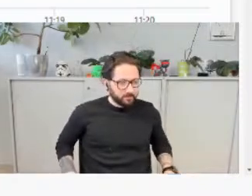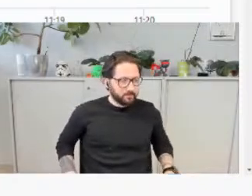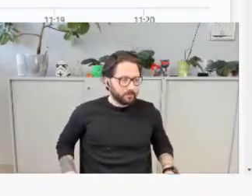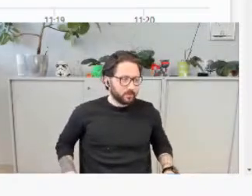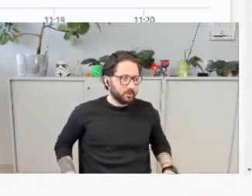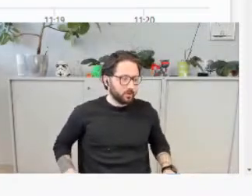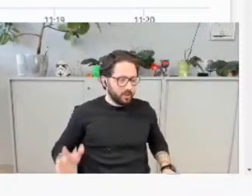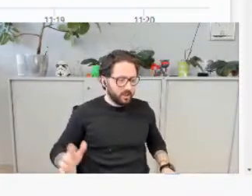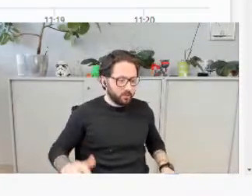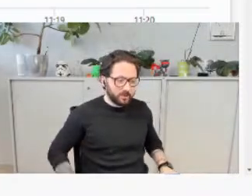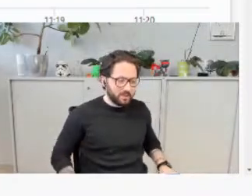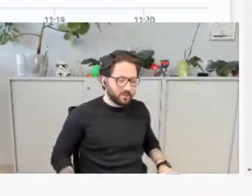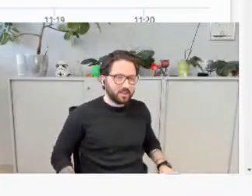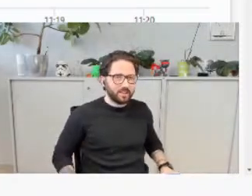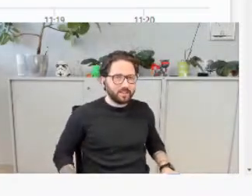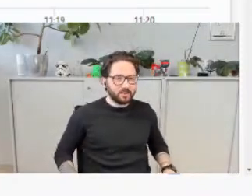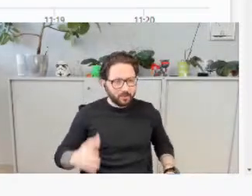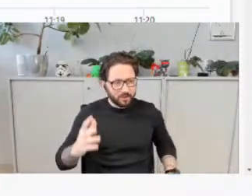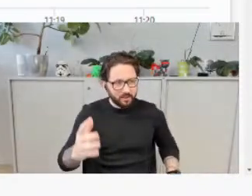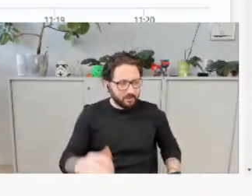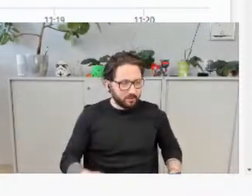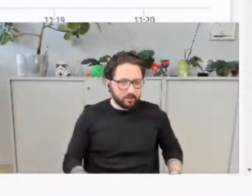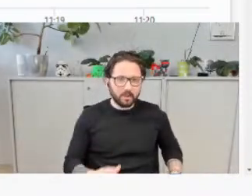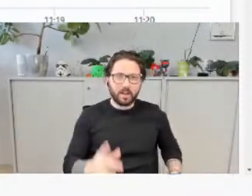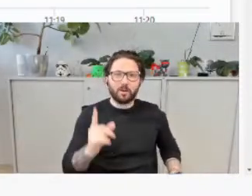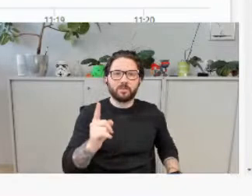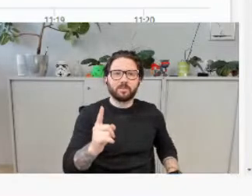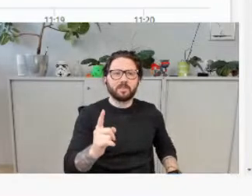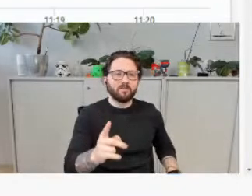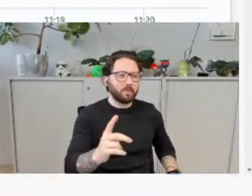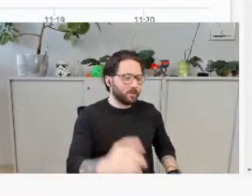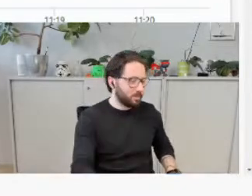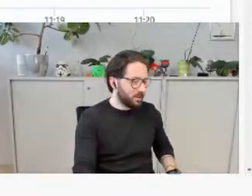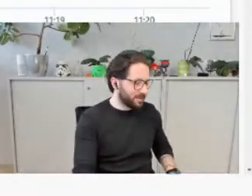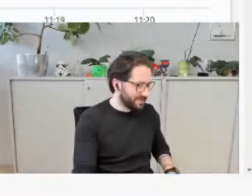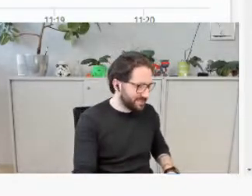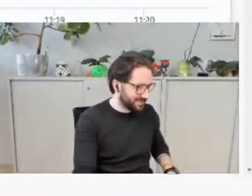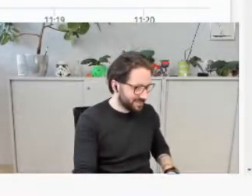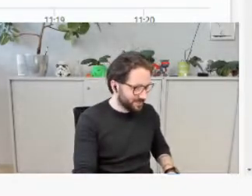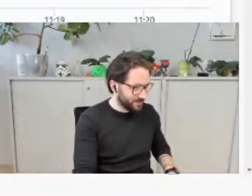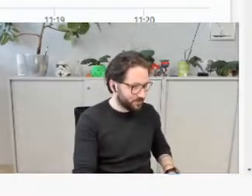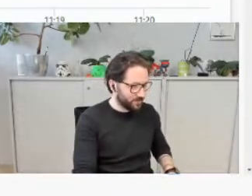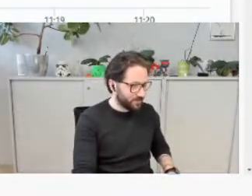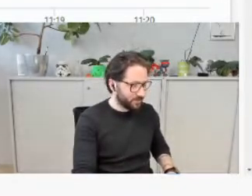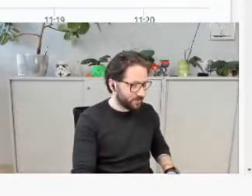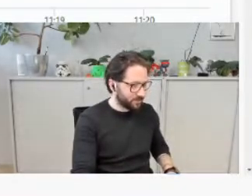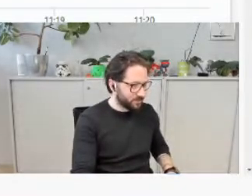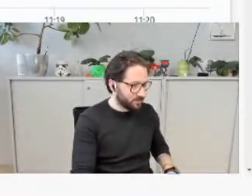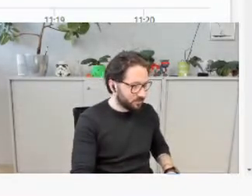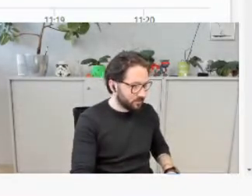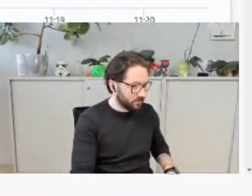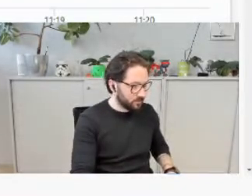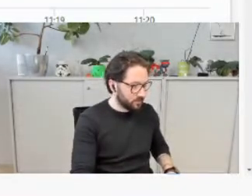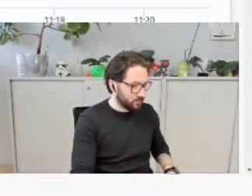application. And with this, I give back to Peter.